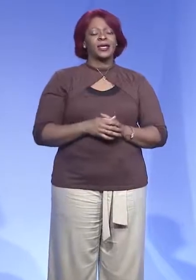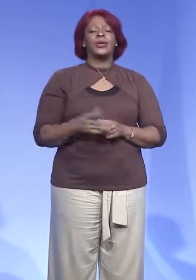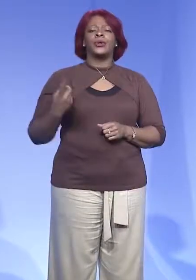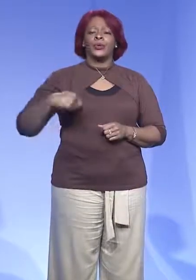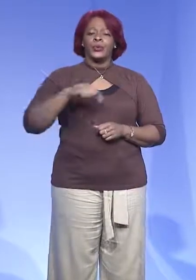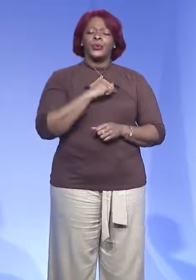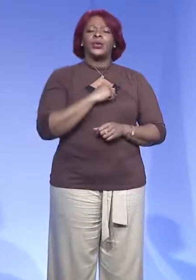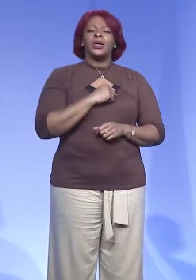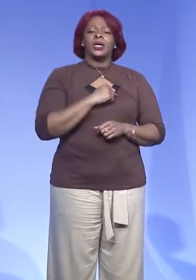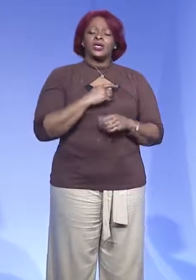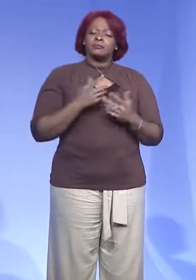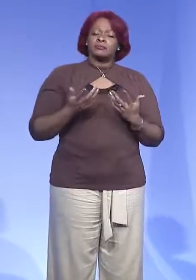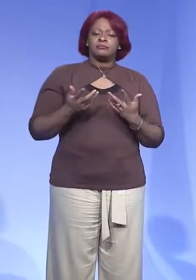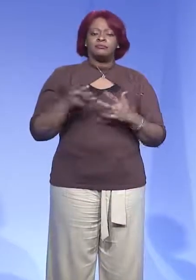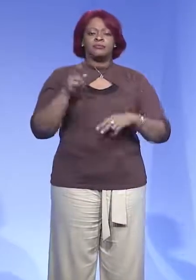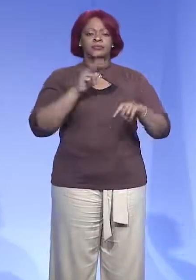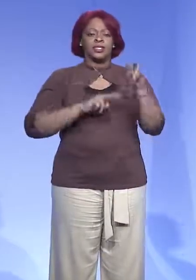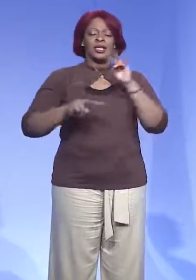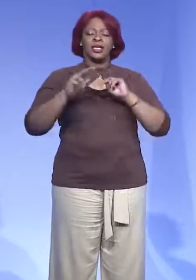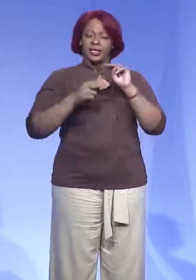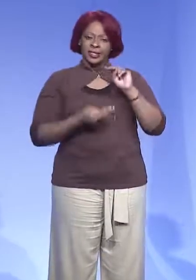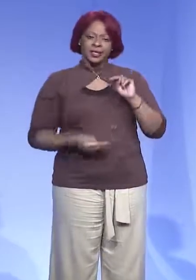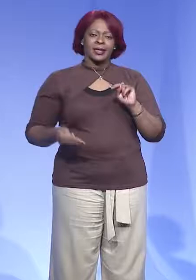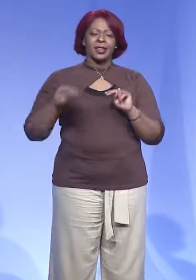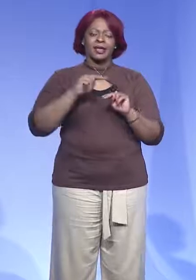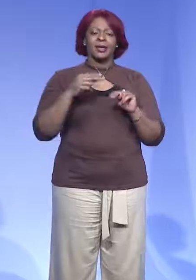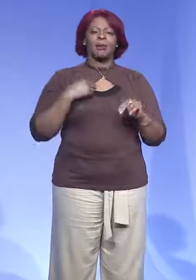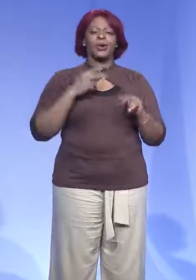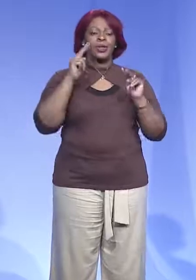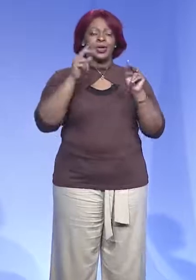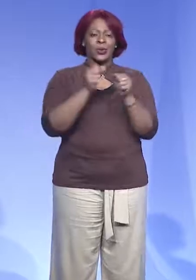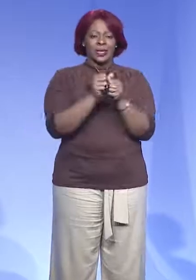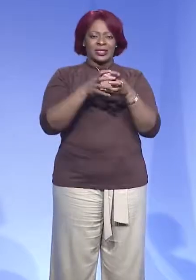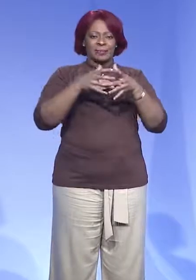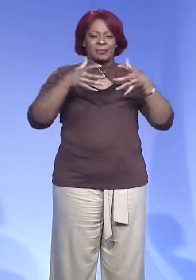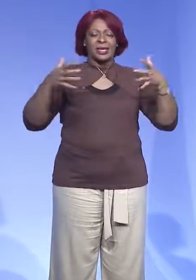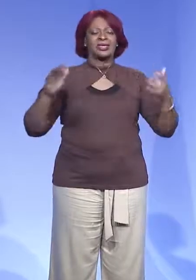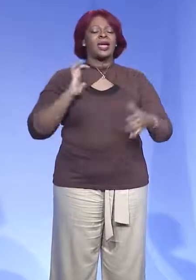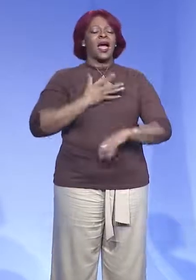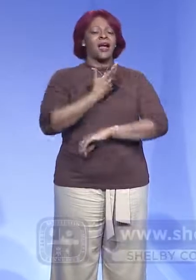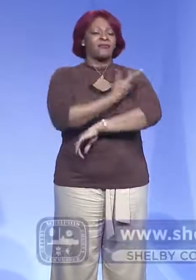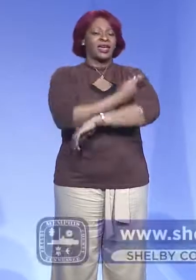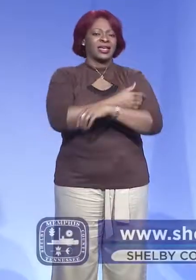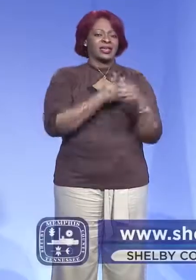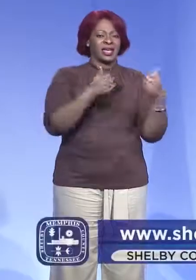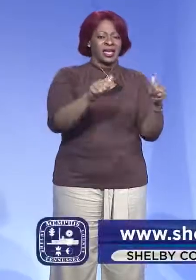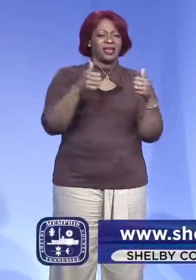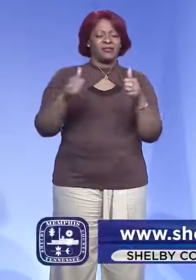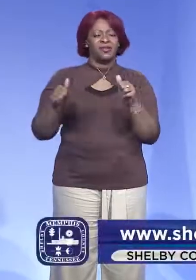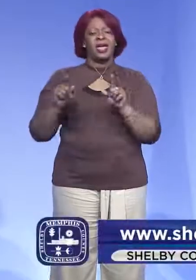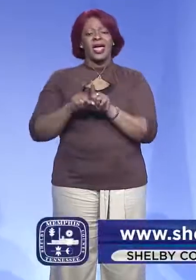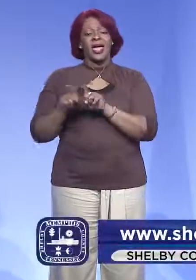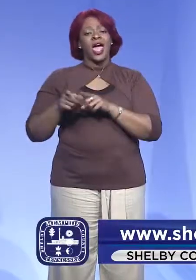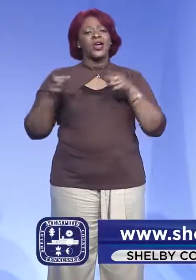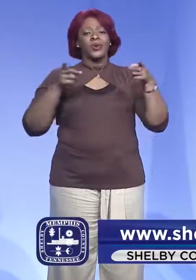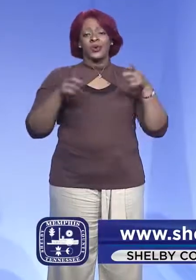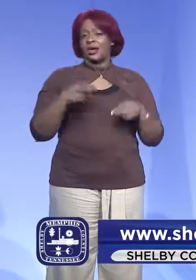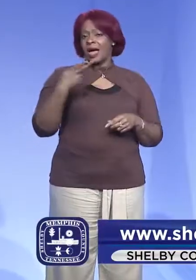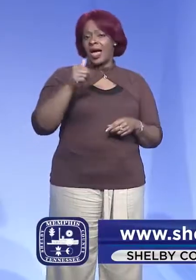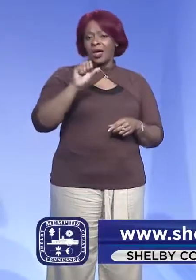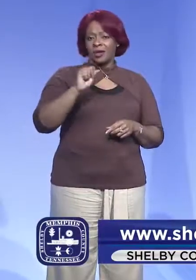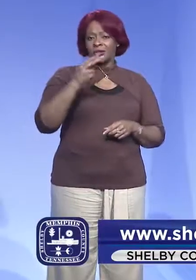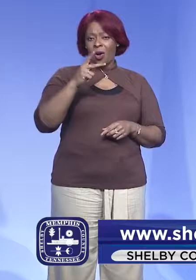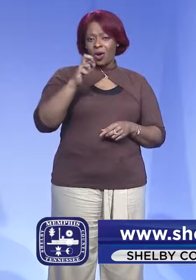we are looking to scale it up. We're looking forward to expanding our vaccine efforts, as Director Haushalter